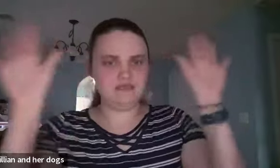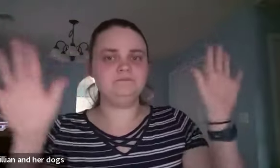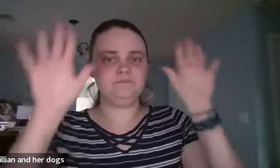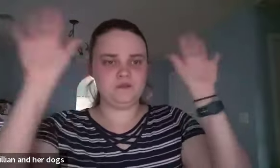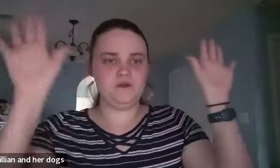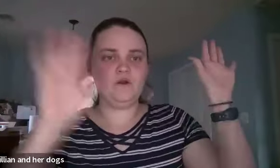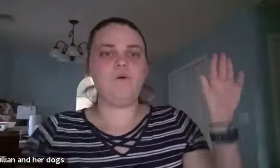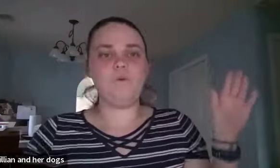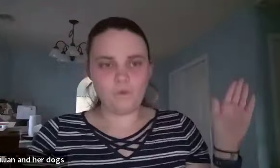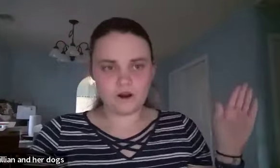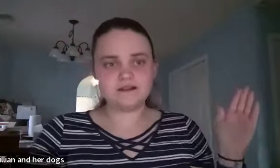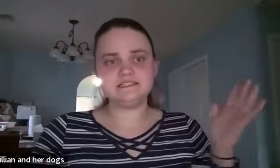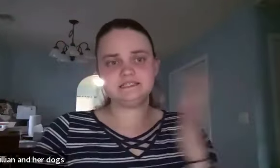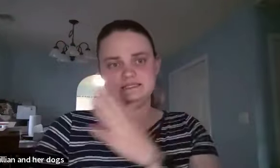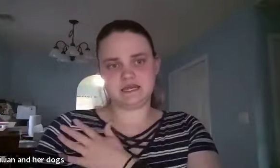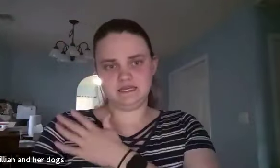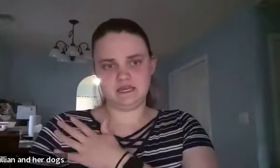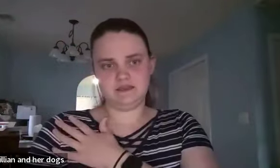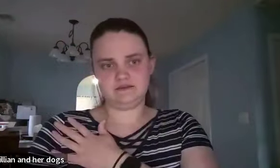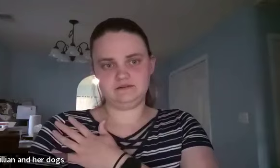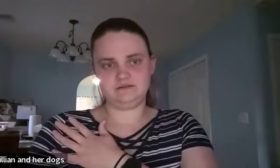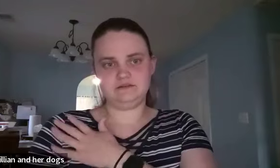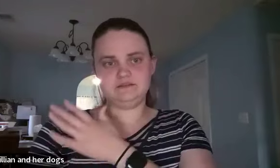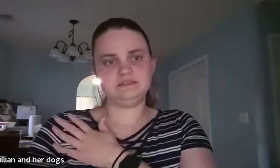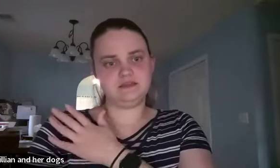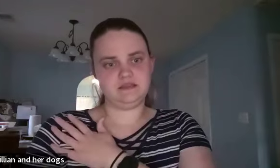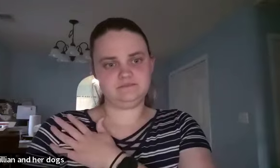Sunday or Sunday. Sunday.